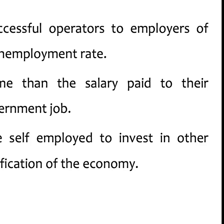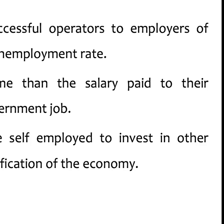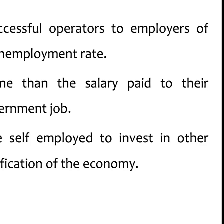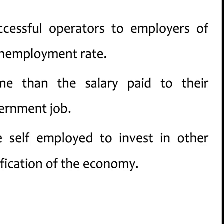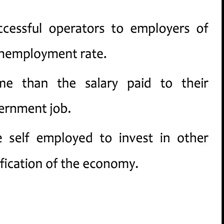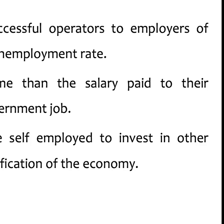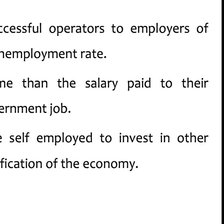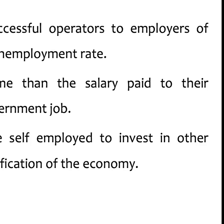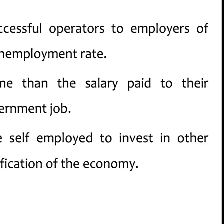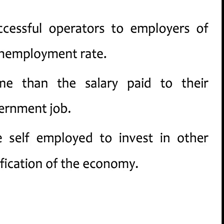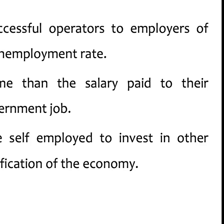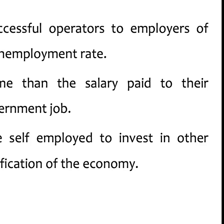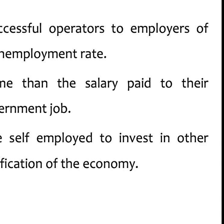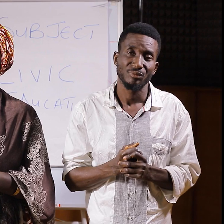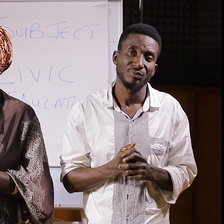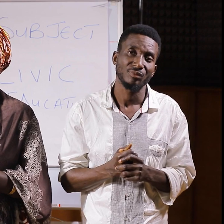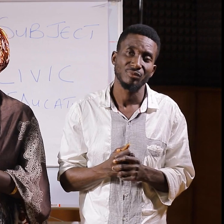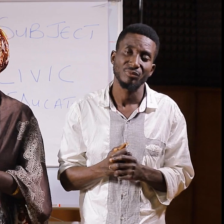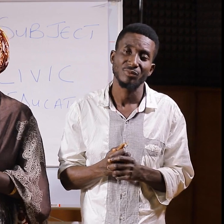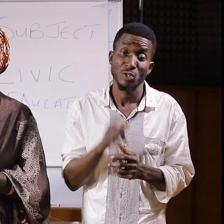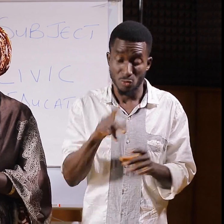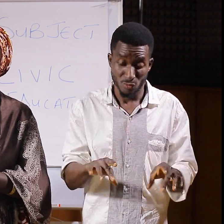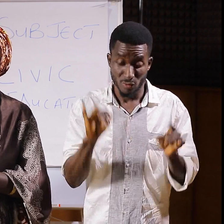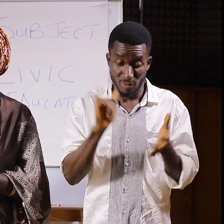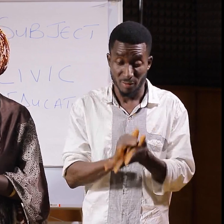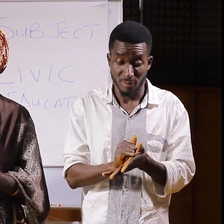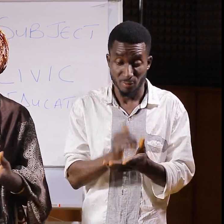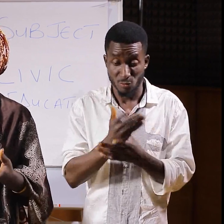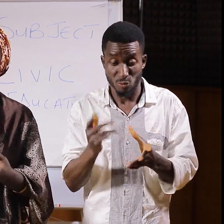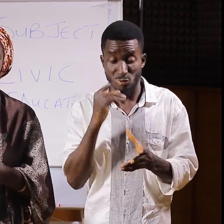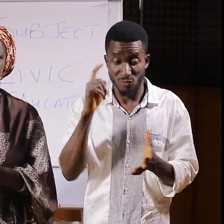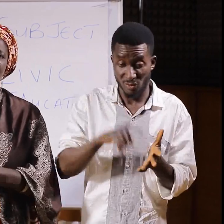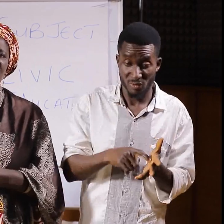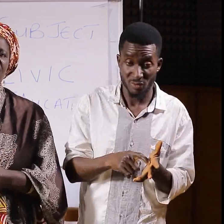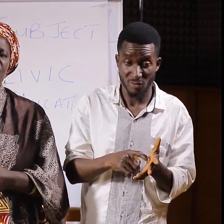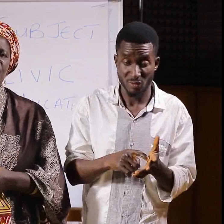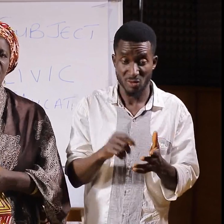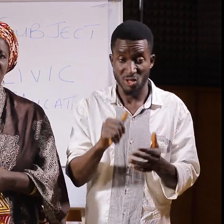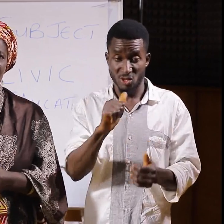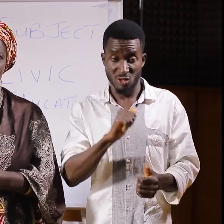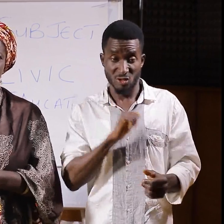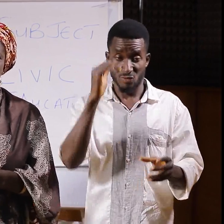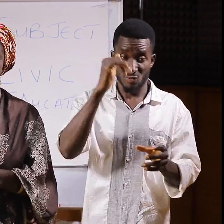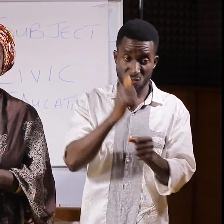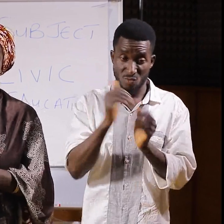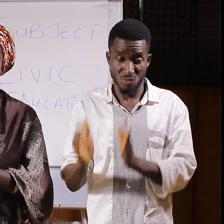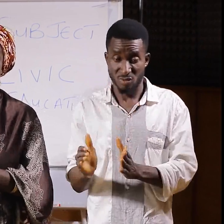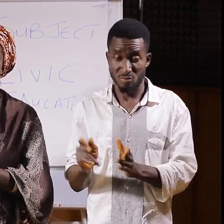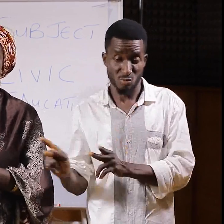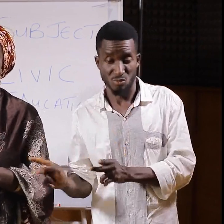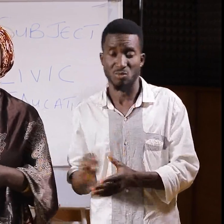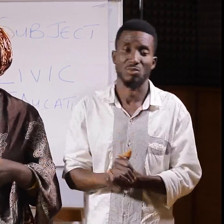diversification of the economic. You find out that some of these self-employed